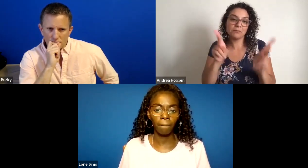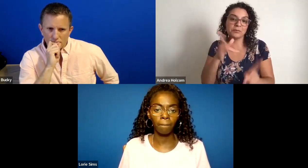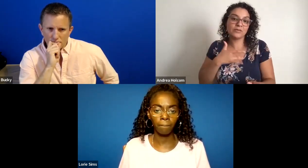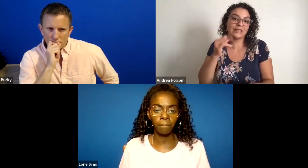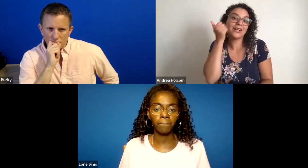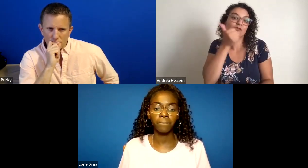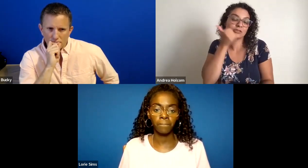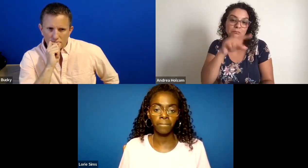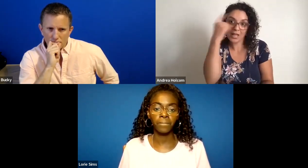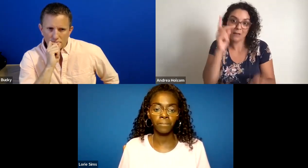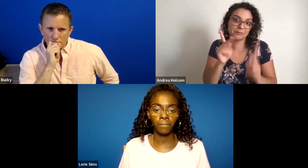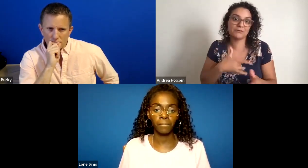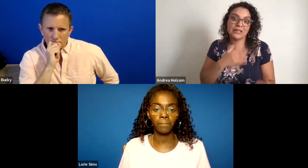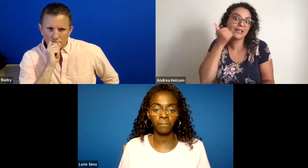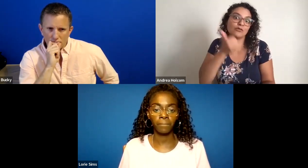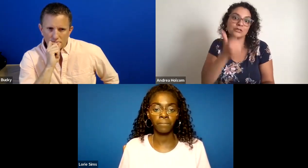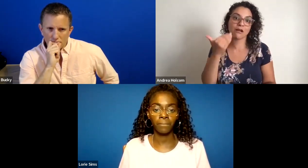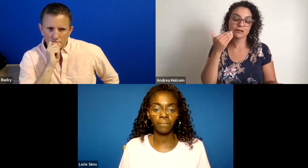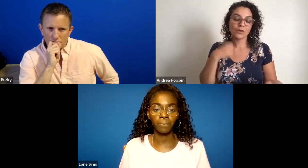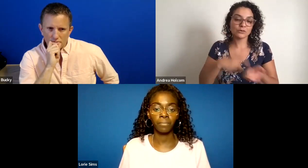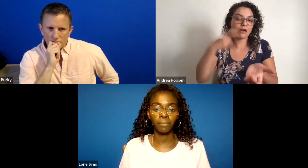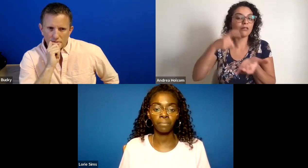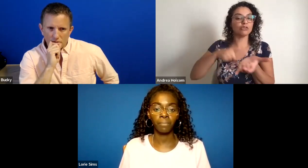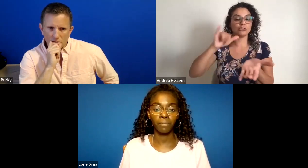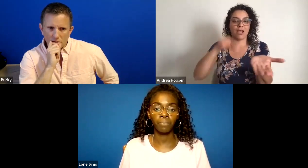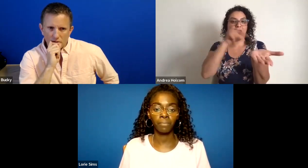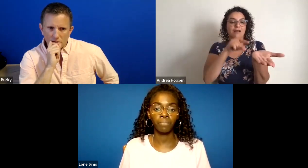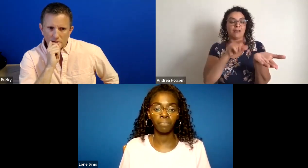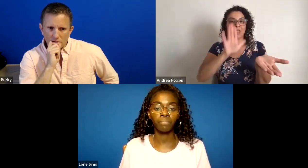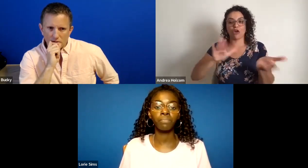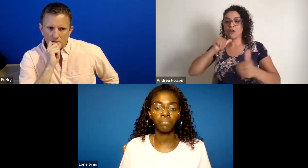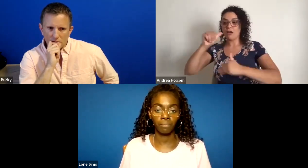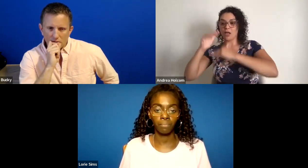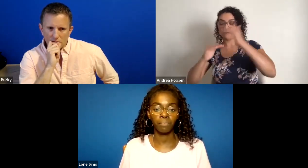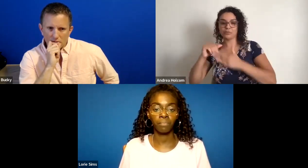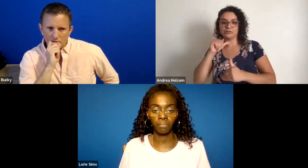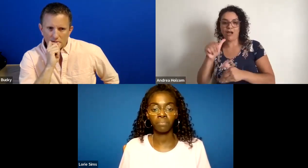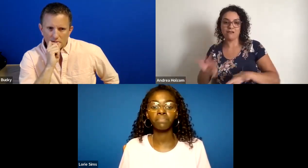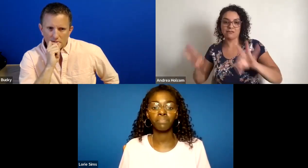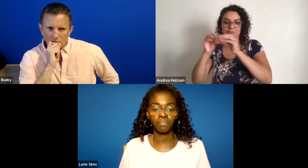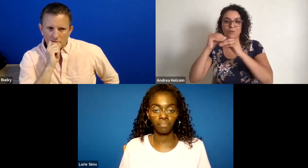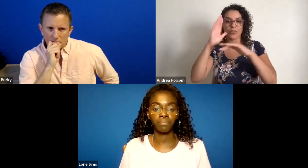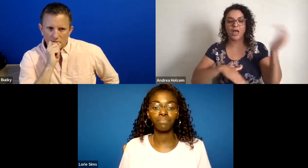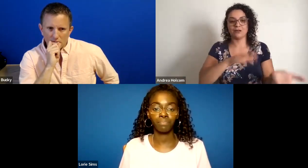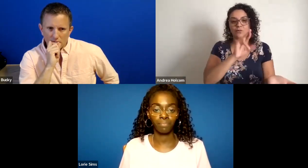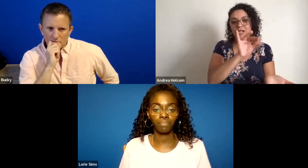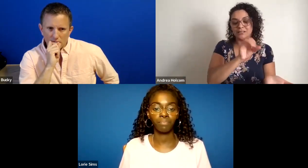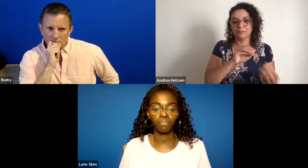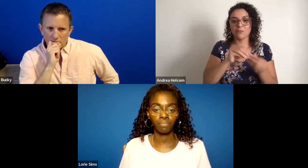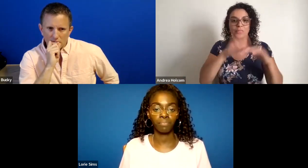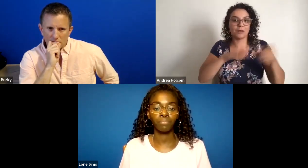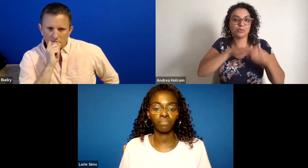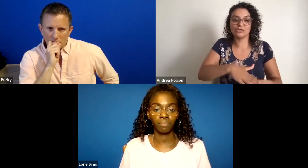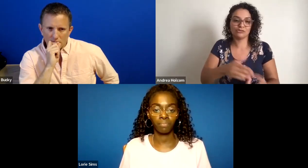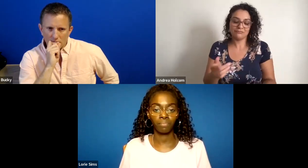be continuous, because BIPOC people go through it every single day. And we have to acknowledge that